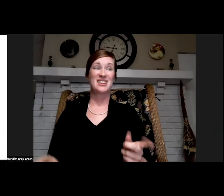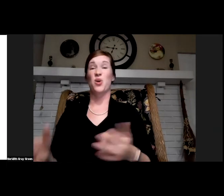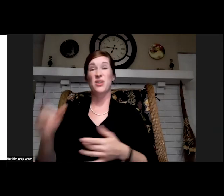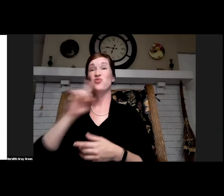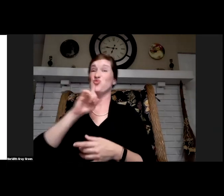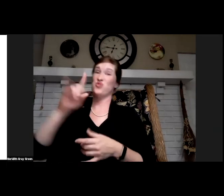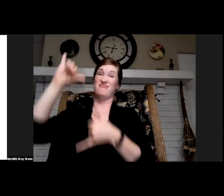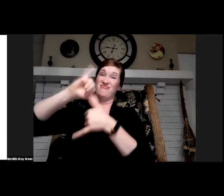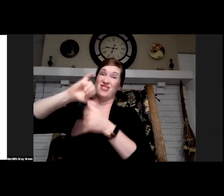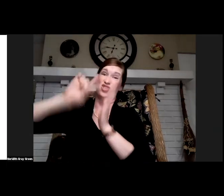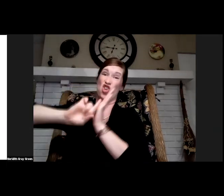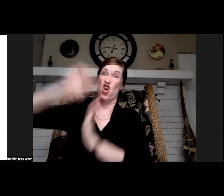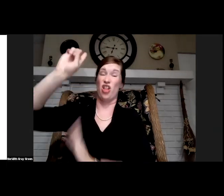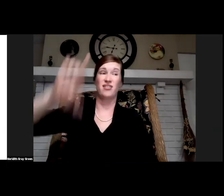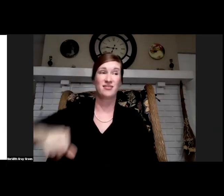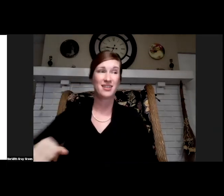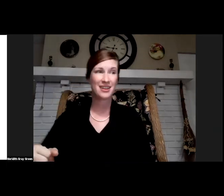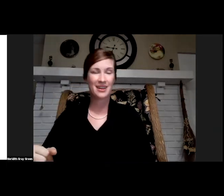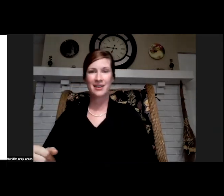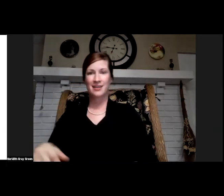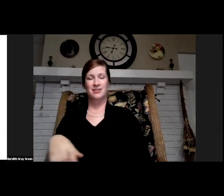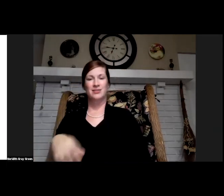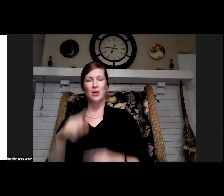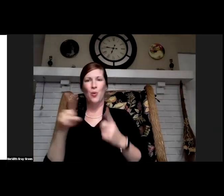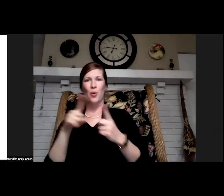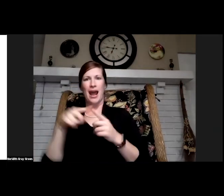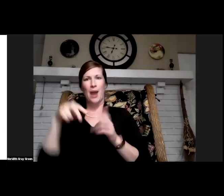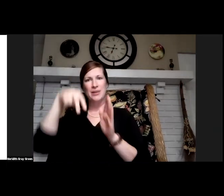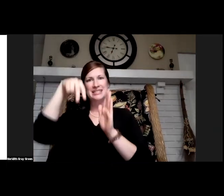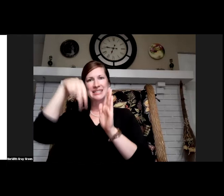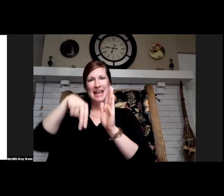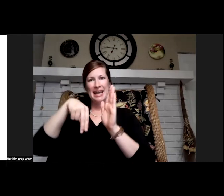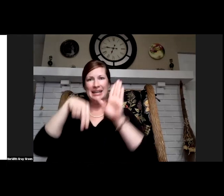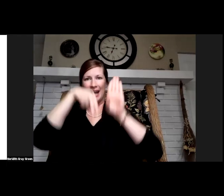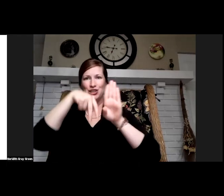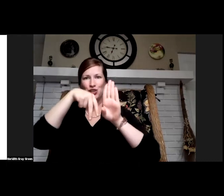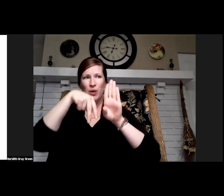Yeah, right there. So it's a really tall piece.